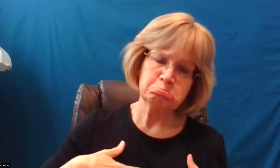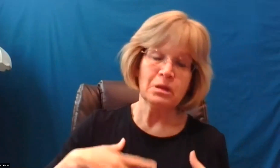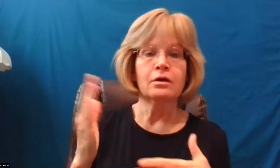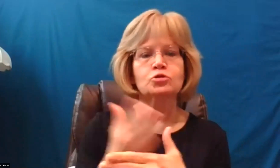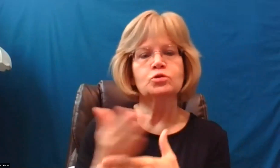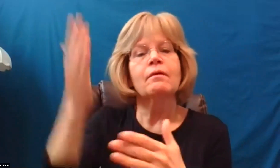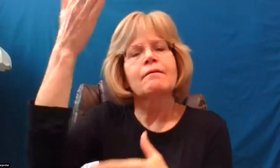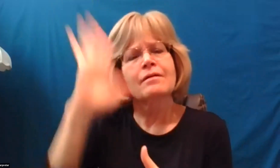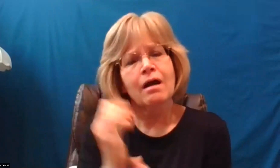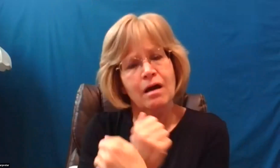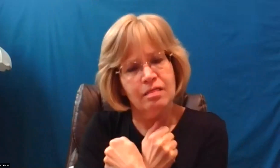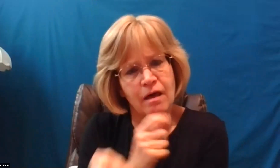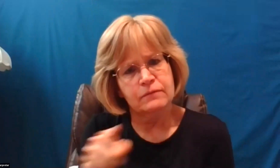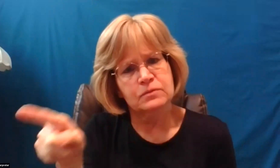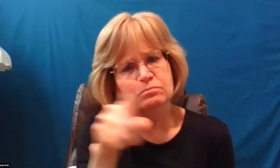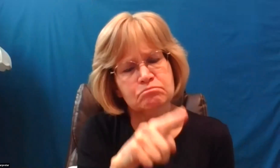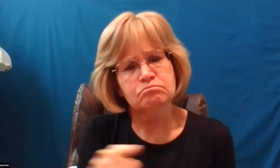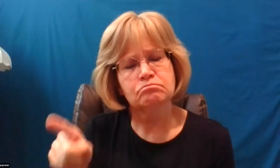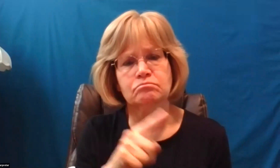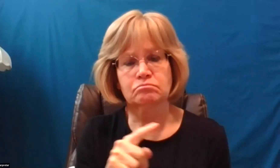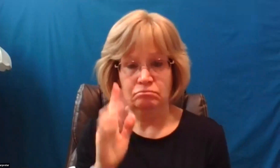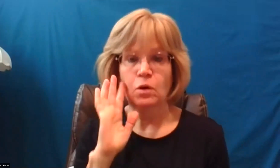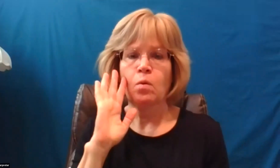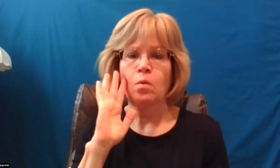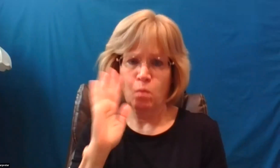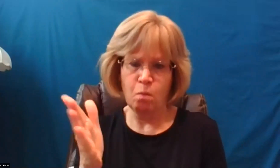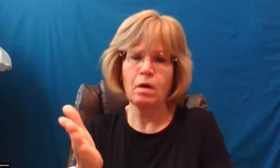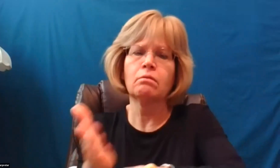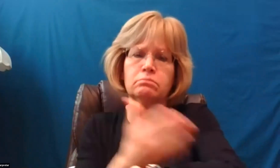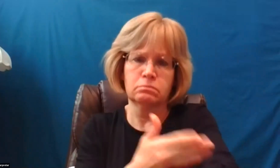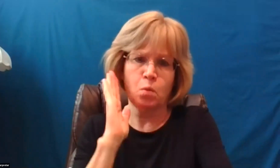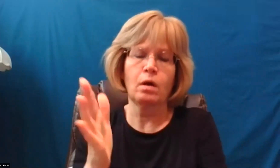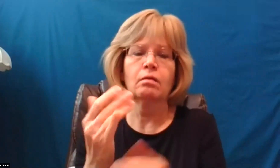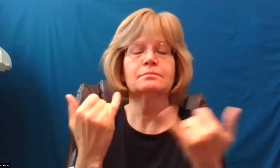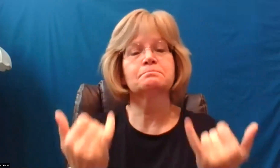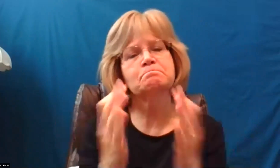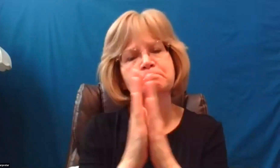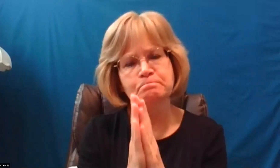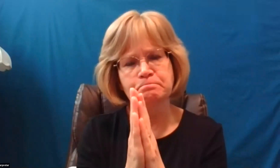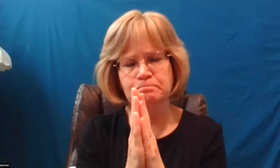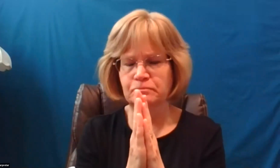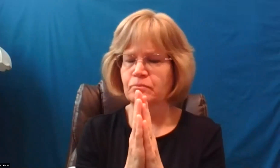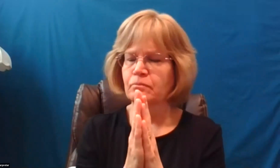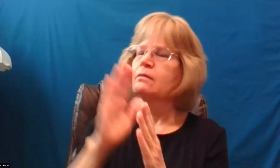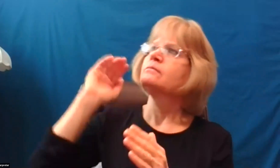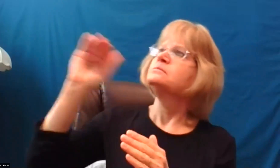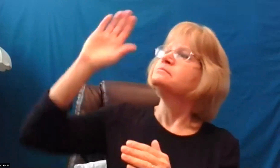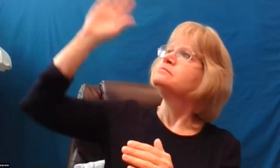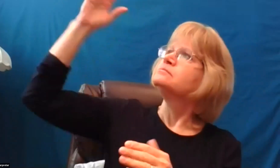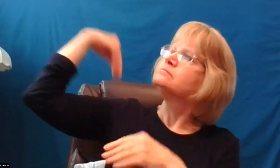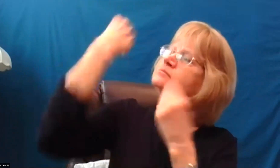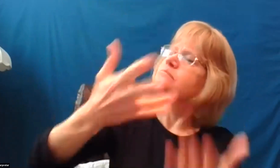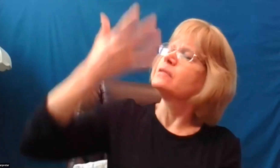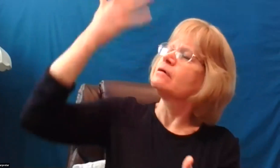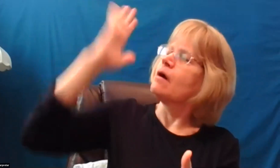that God loves them and that things will get better. Let's have a prayer together. Gracious God, we thank you